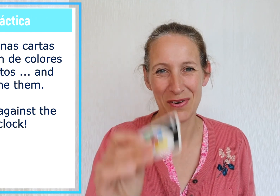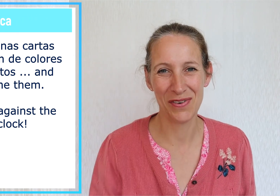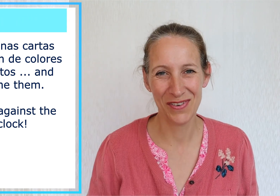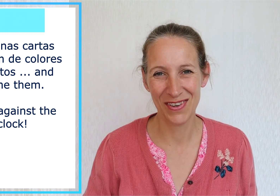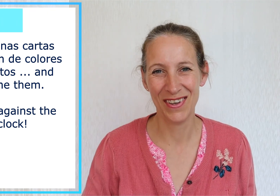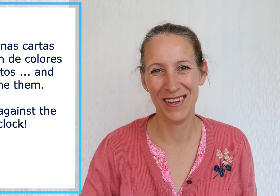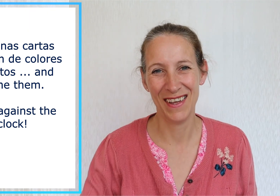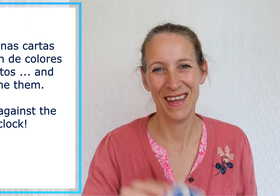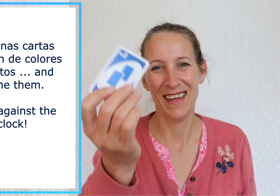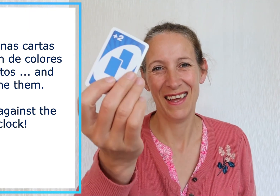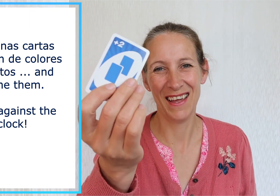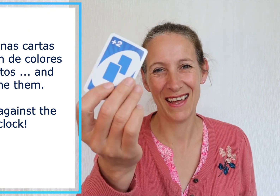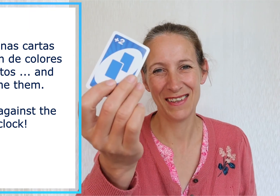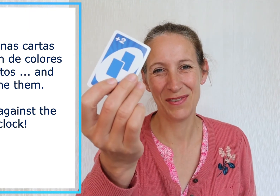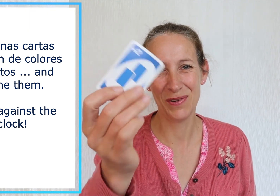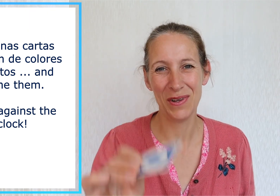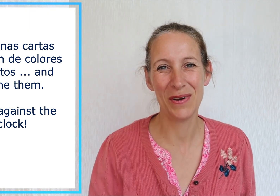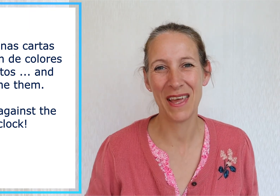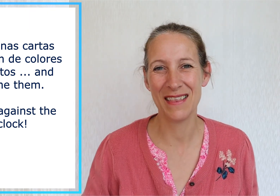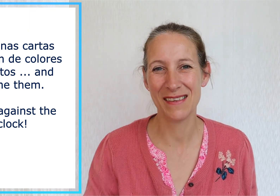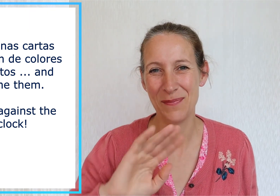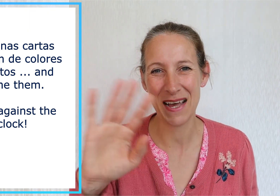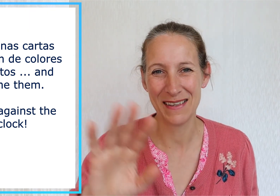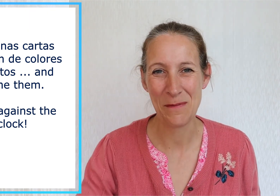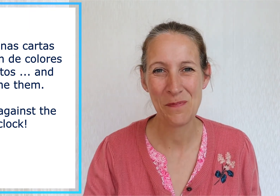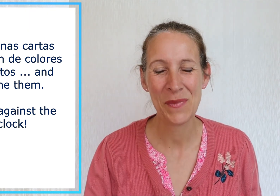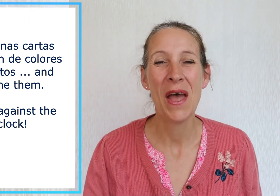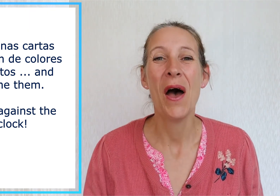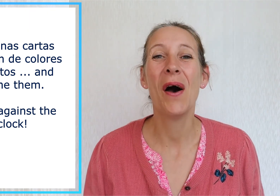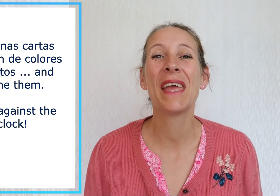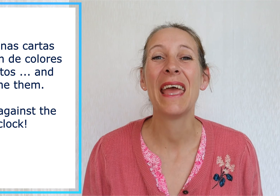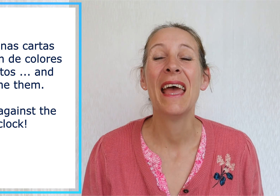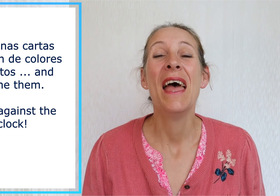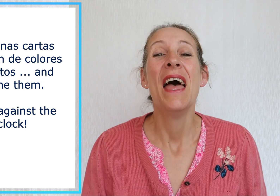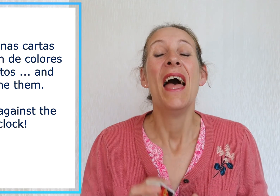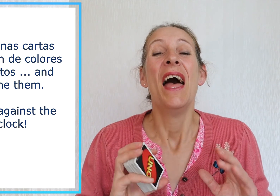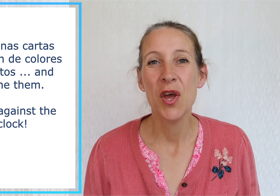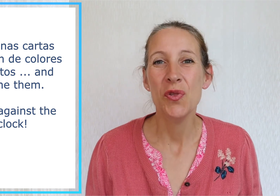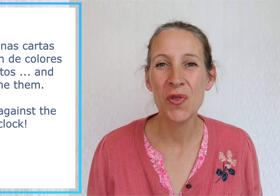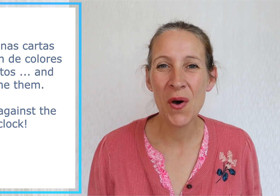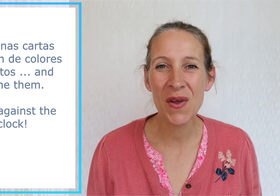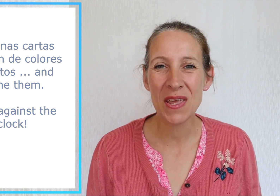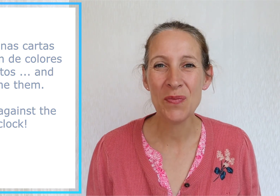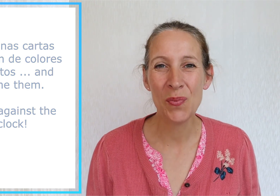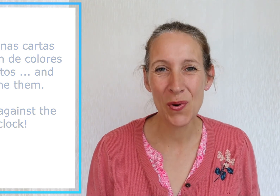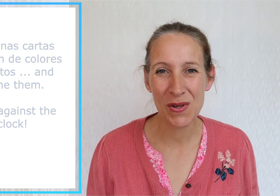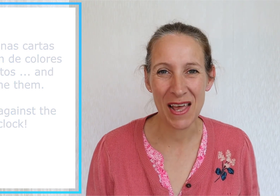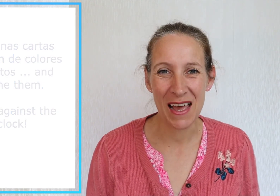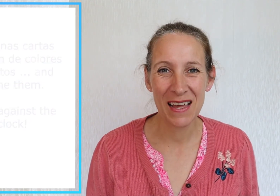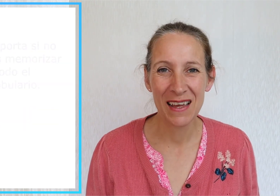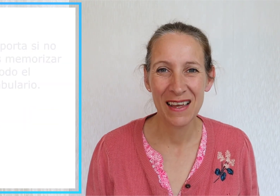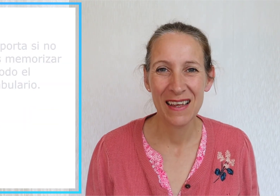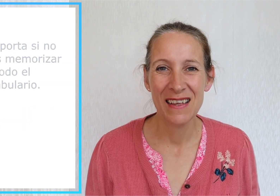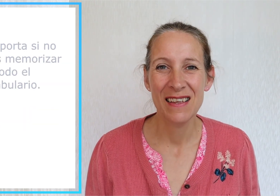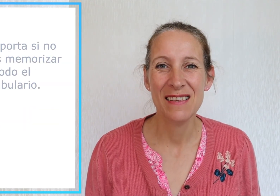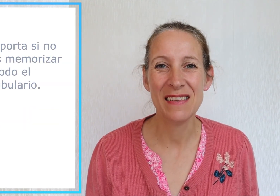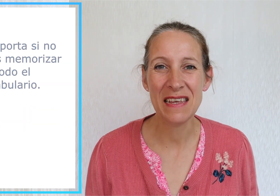negro, azul. Okay, there's a pattern. Okay, no importa